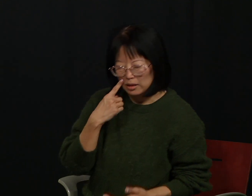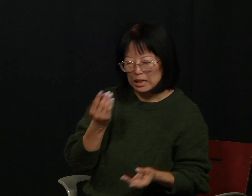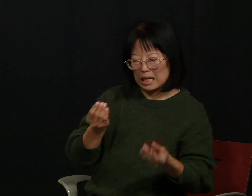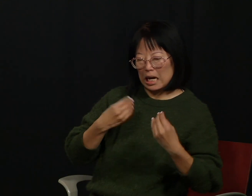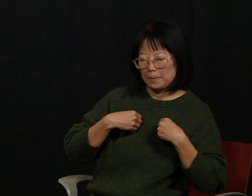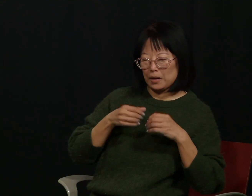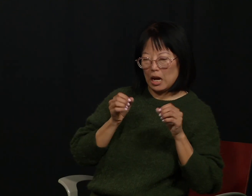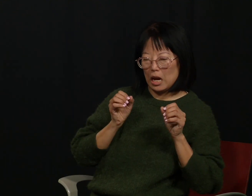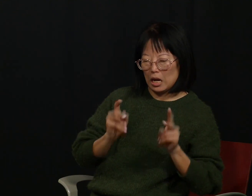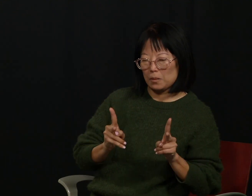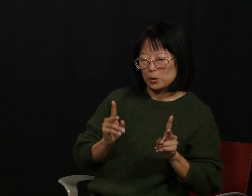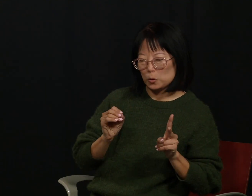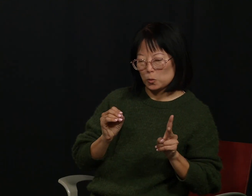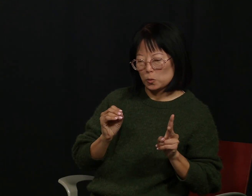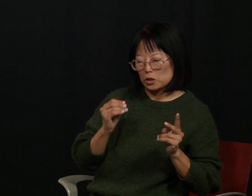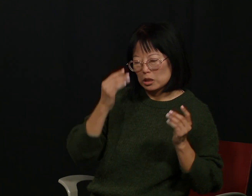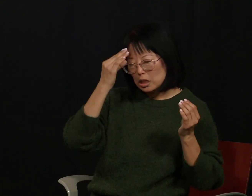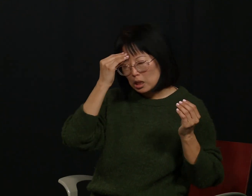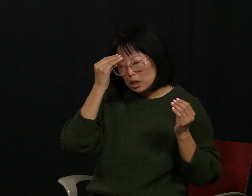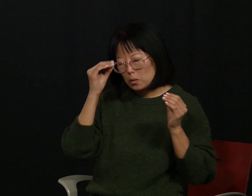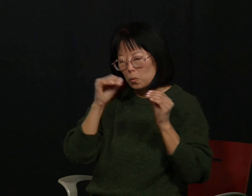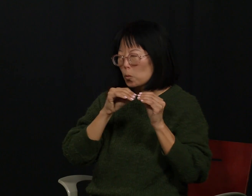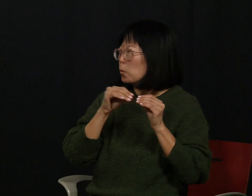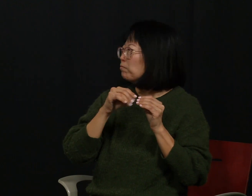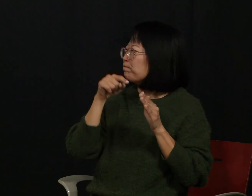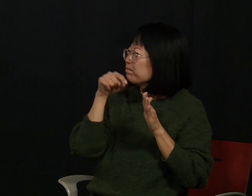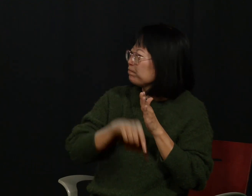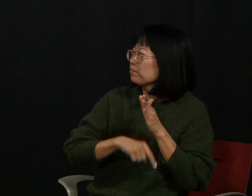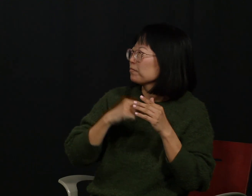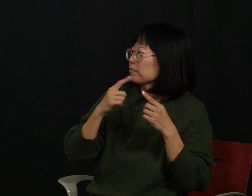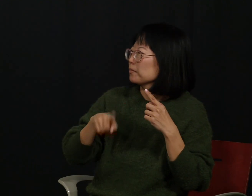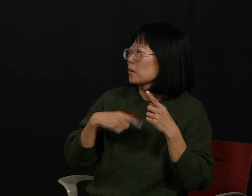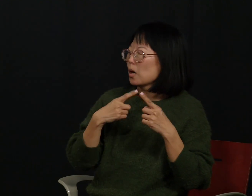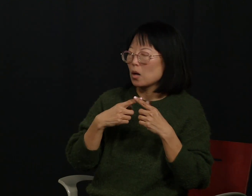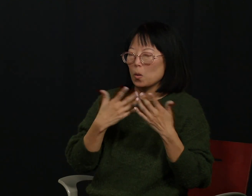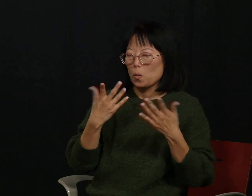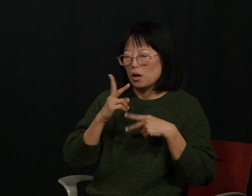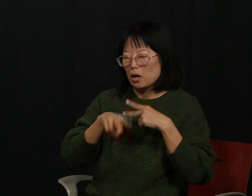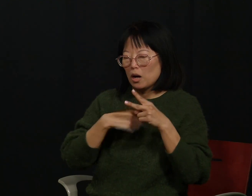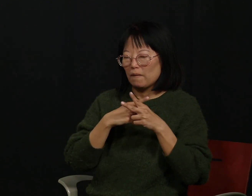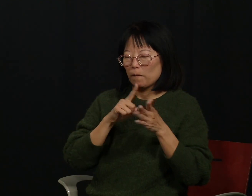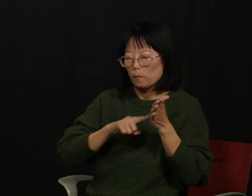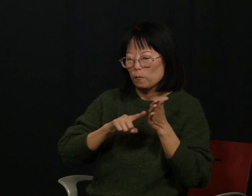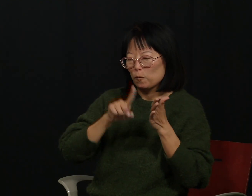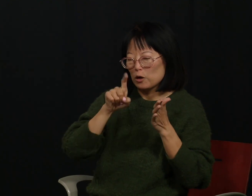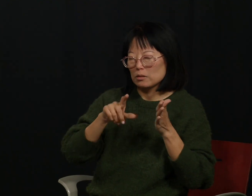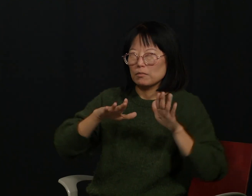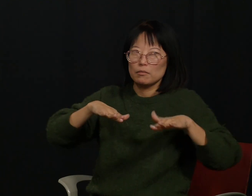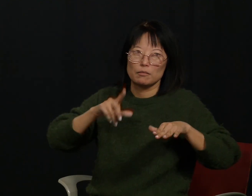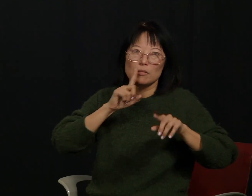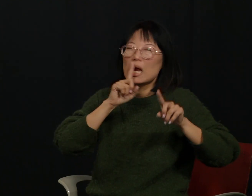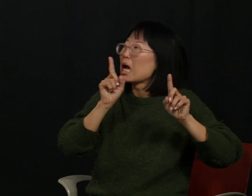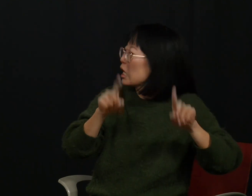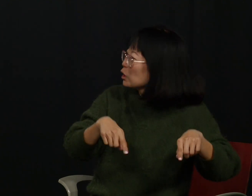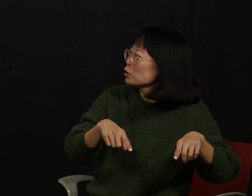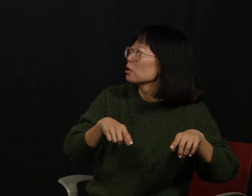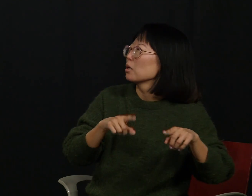I think it gave me the opportunity to think more in depth about the type of research questions that hadn't been